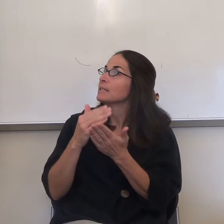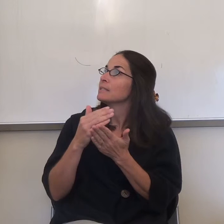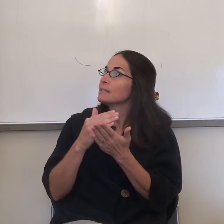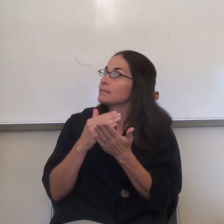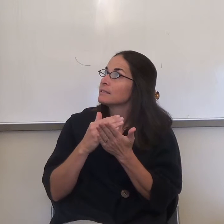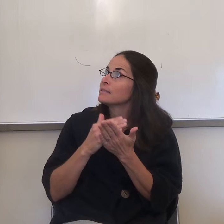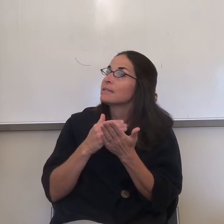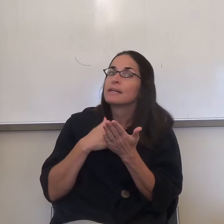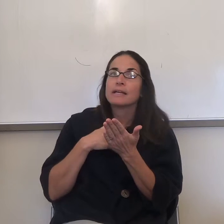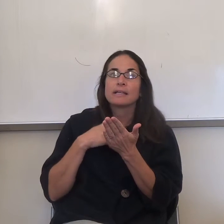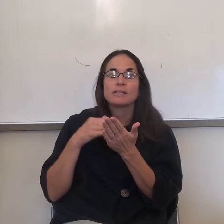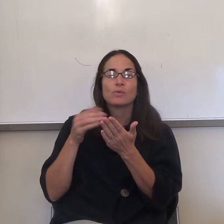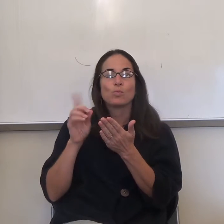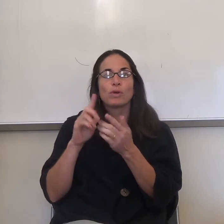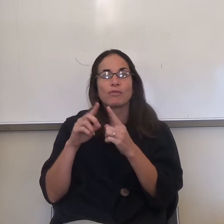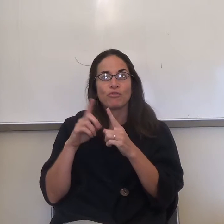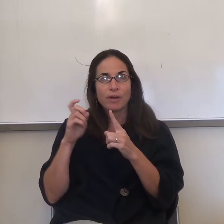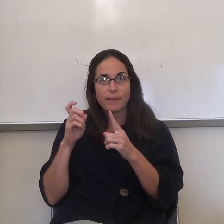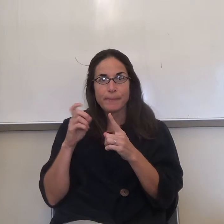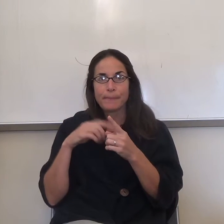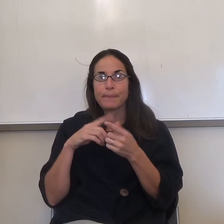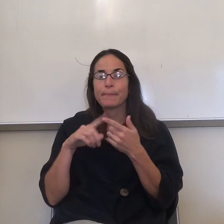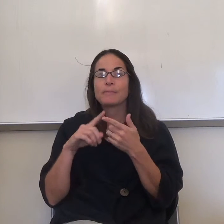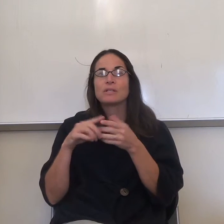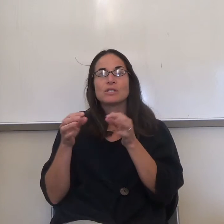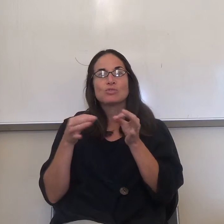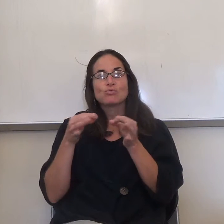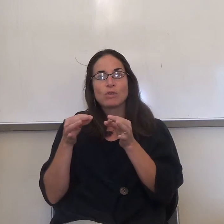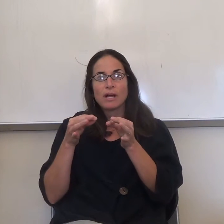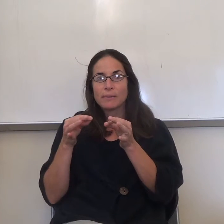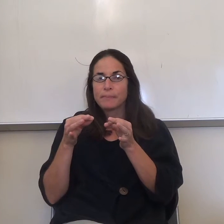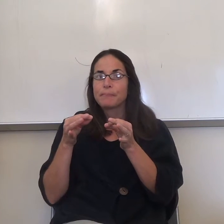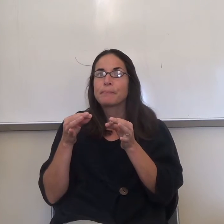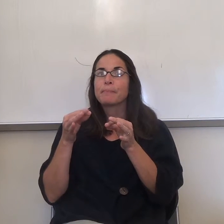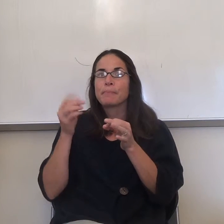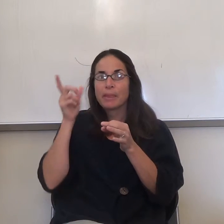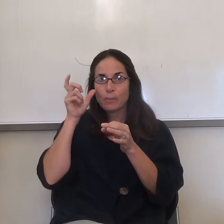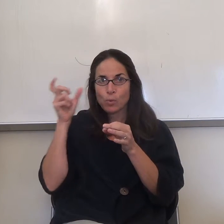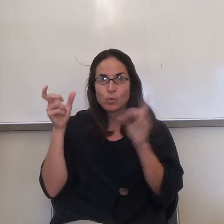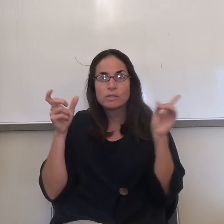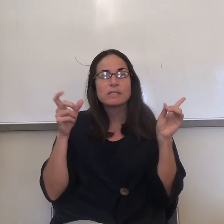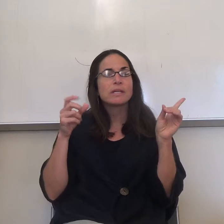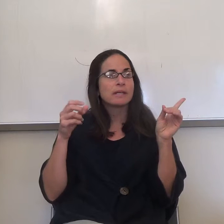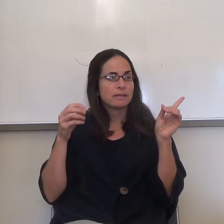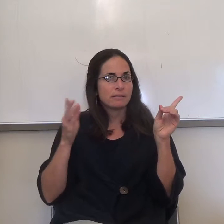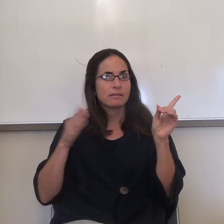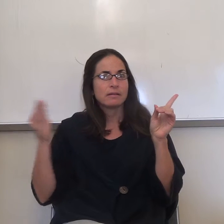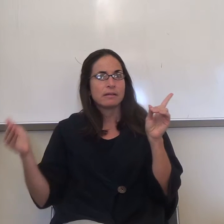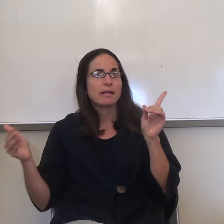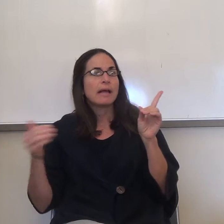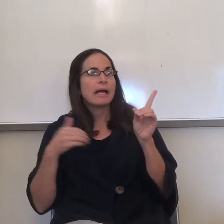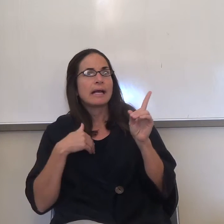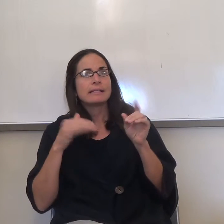where it came from and then describing. Okay, Yeah, it's kind of like the Greek version of it when it talks about